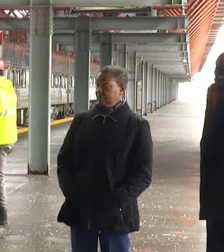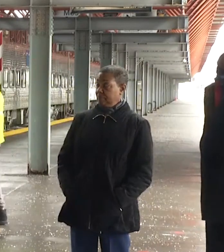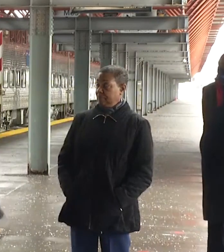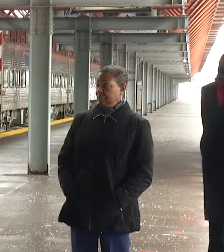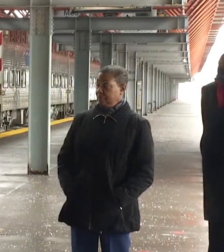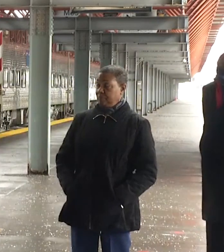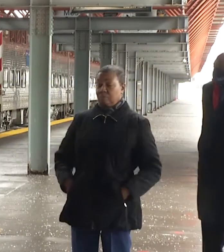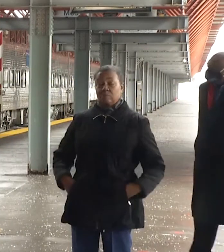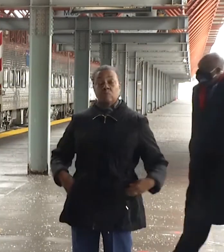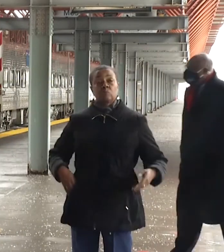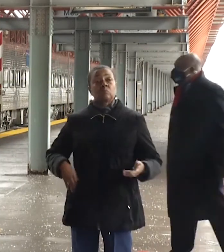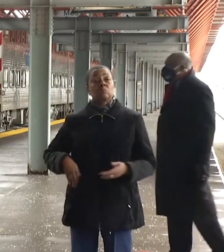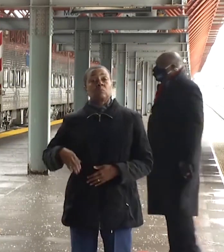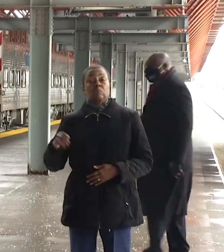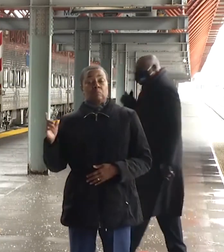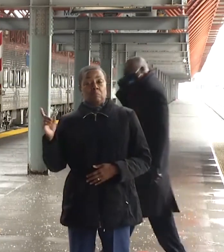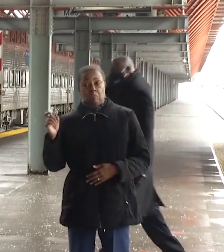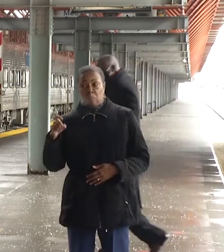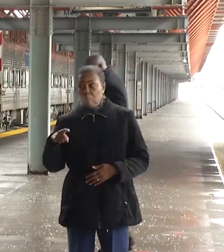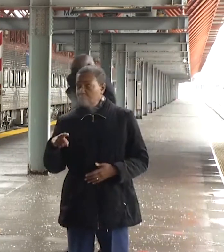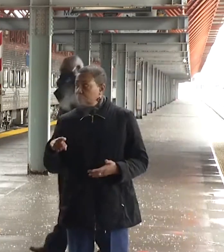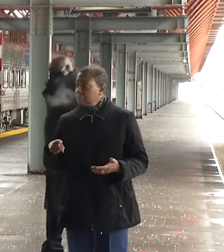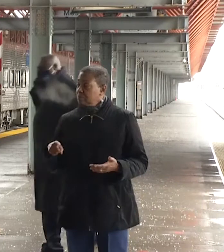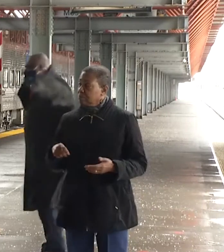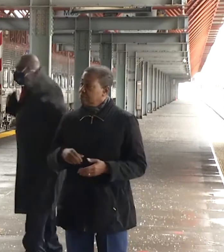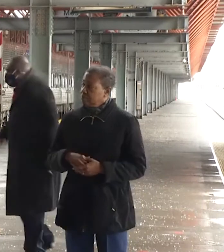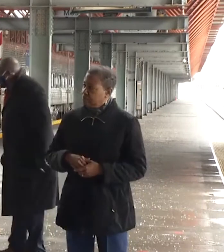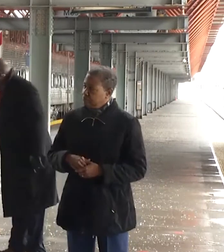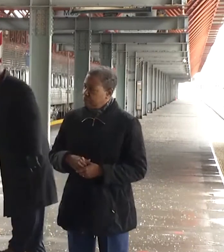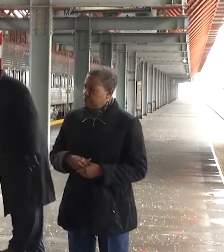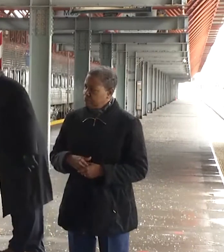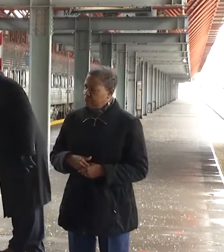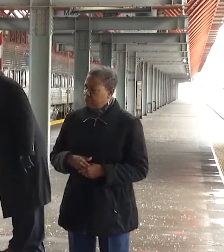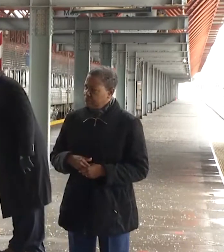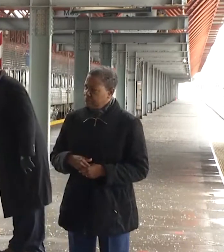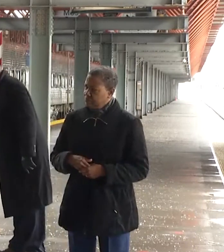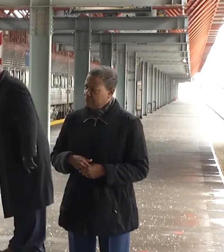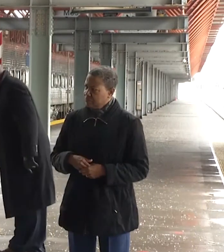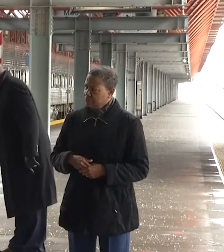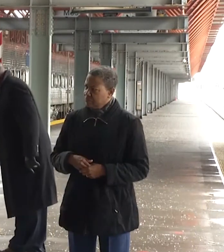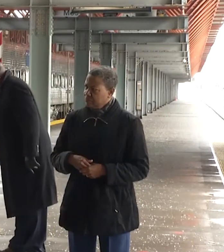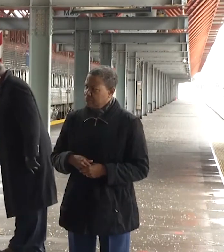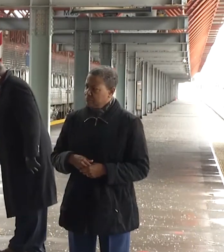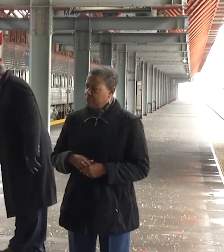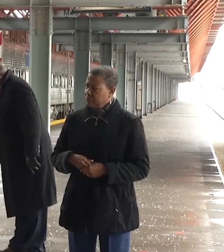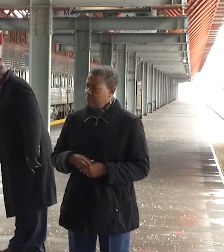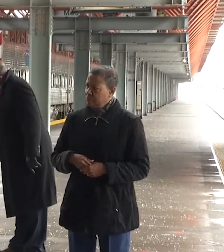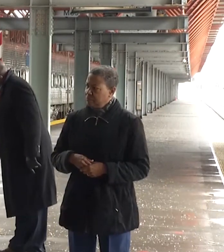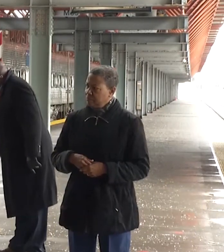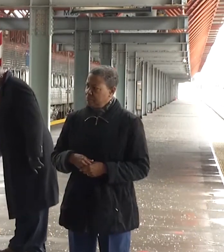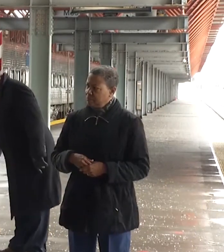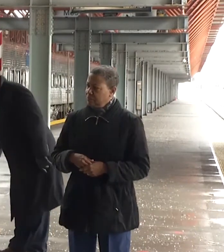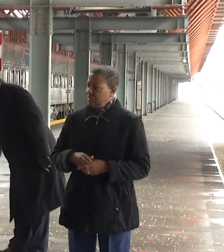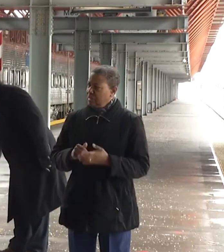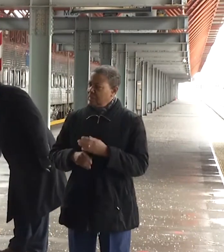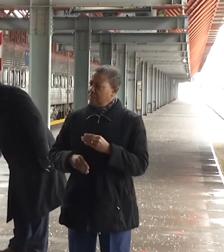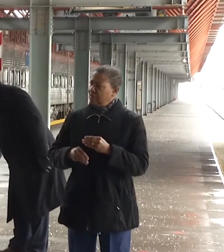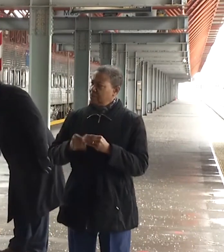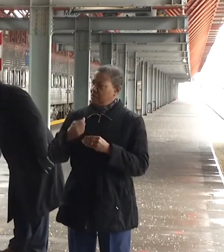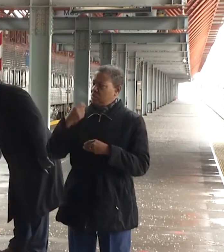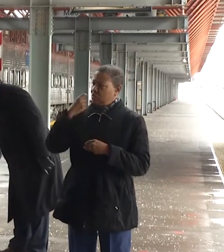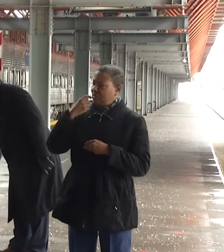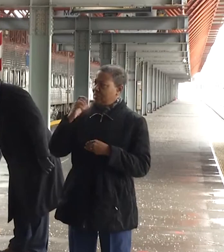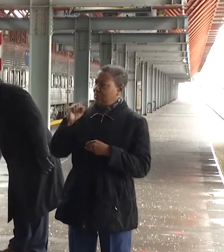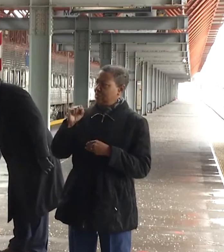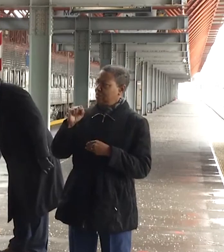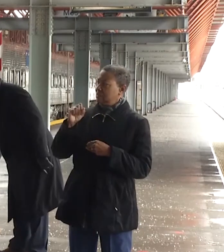So the question is, what impact has the latest stimulus package had on Metra's prospects and then